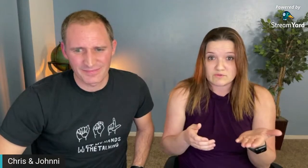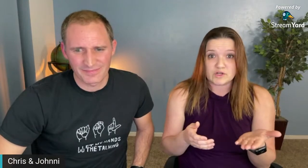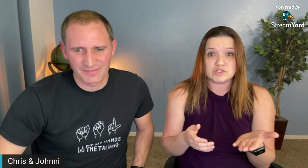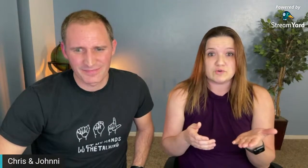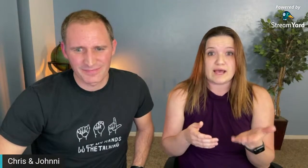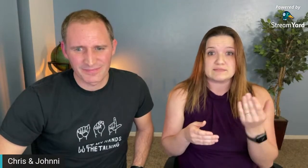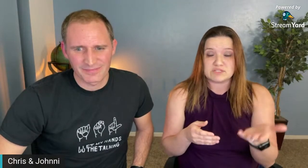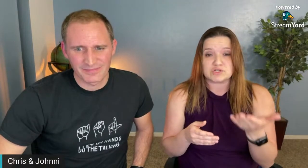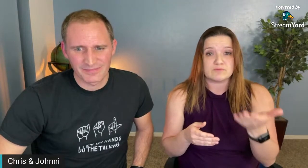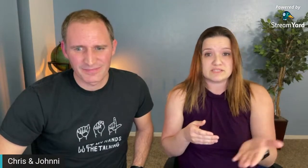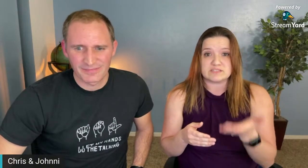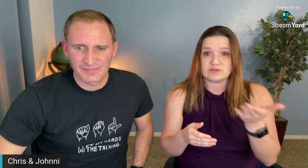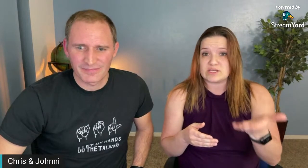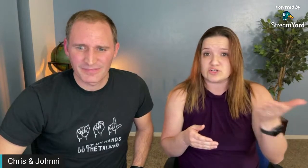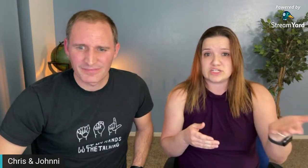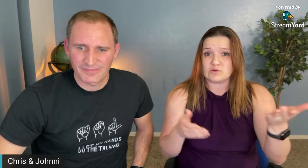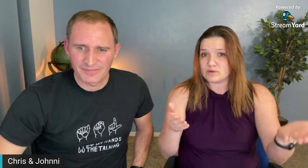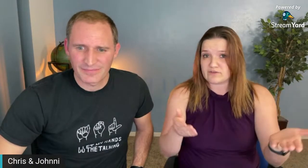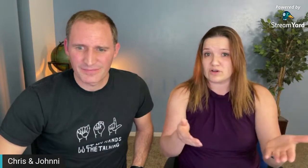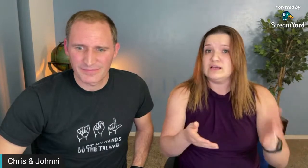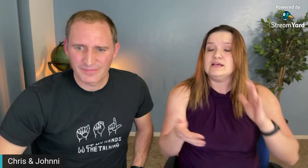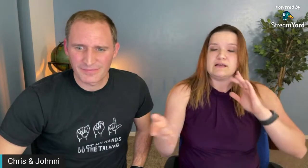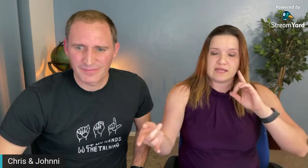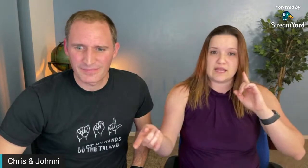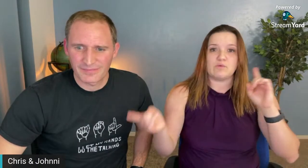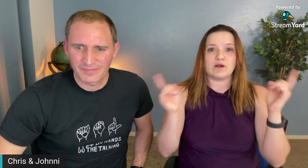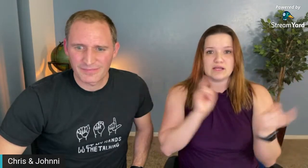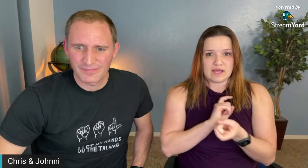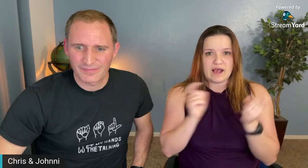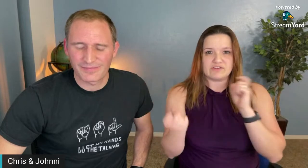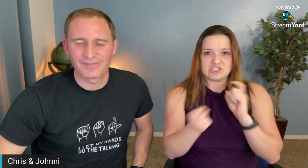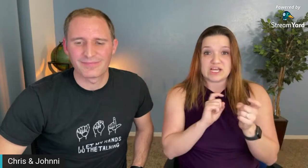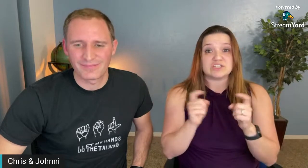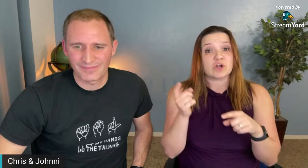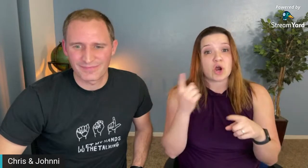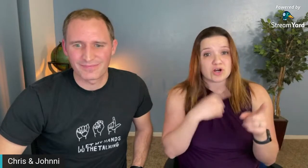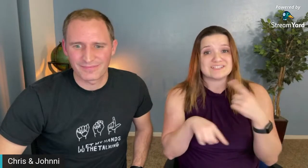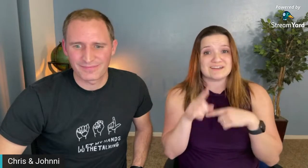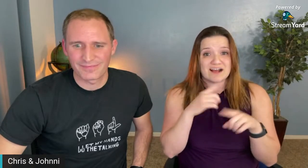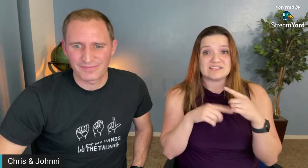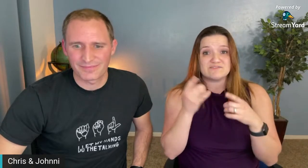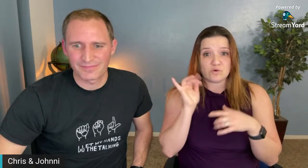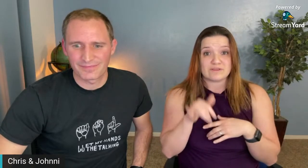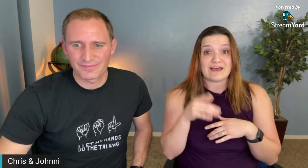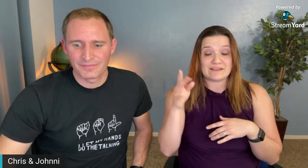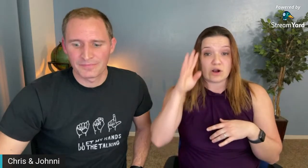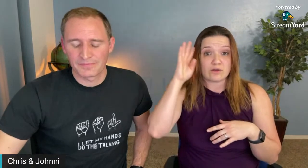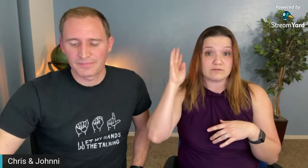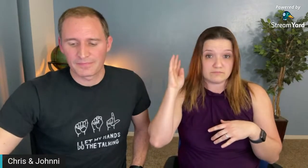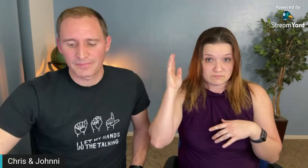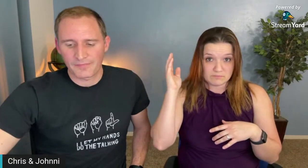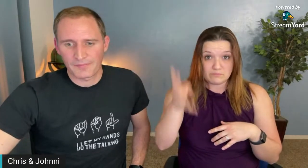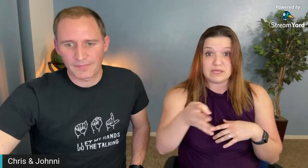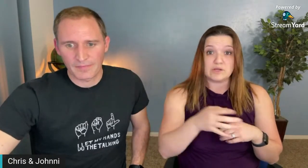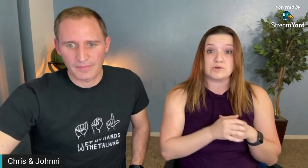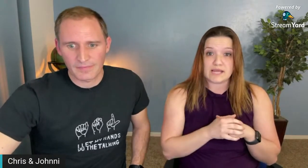referred to as Mr. or Mrs. or he or she or whatever, and they want to have it changed. There are signs for that are being